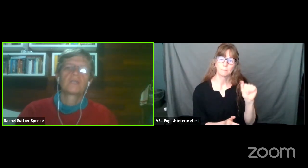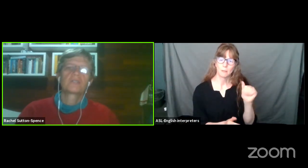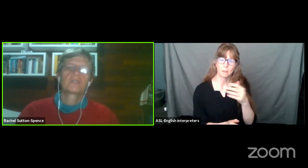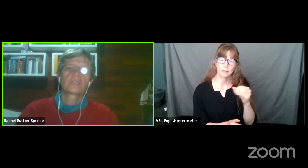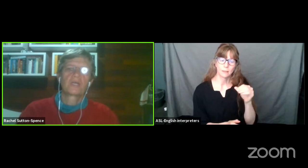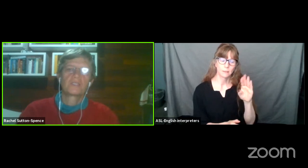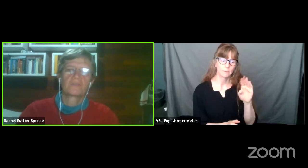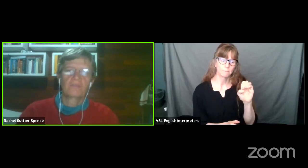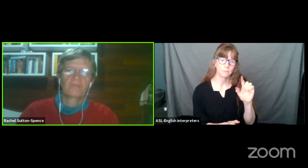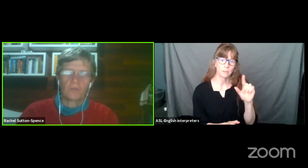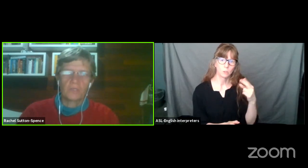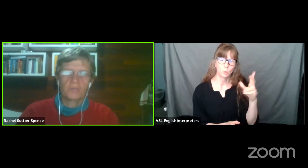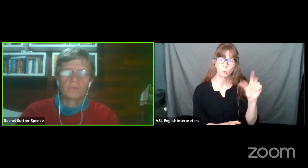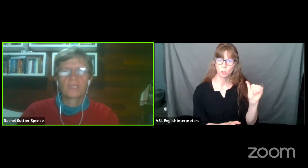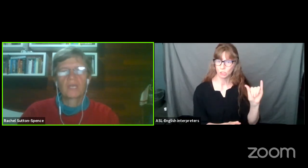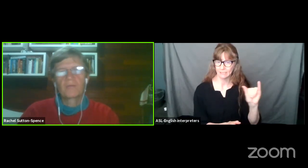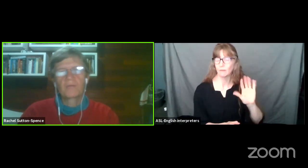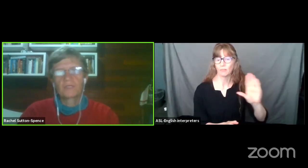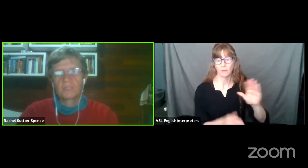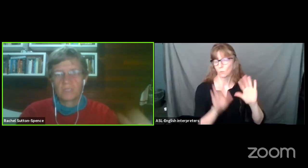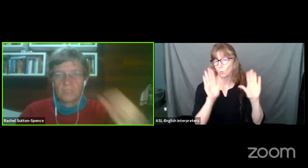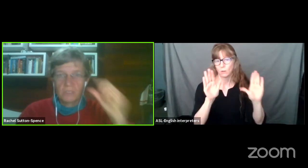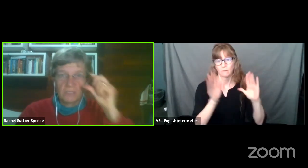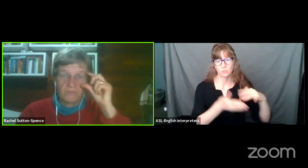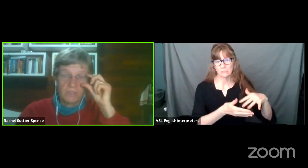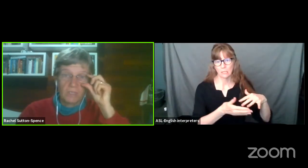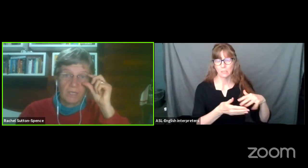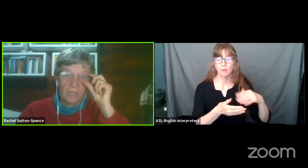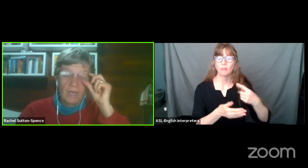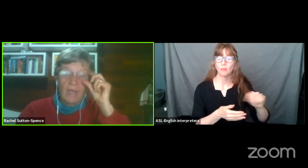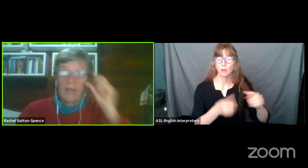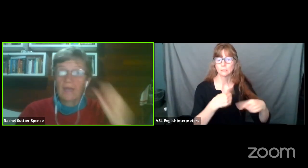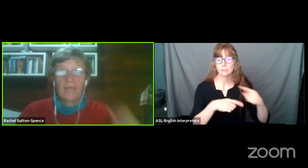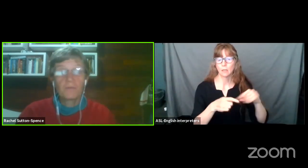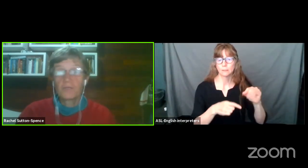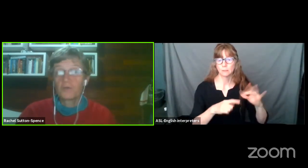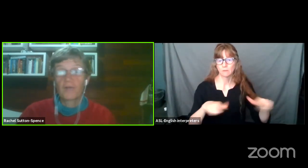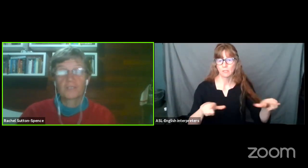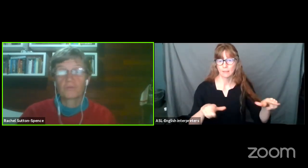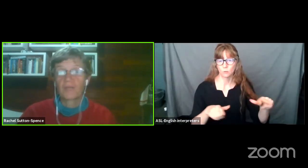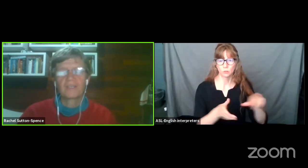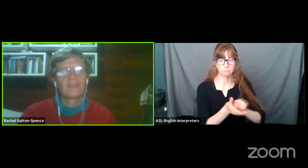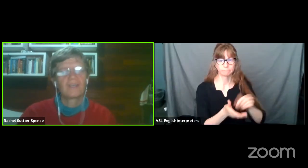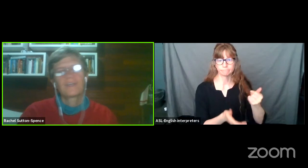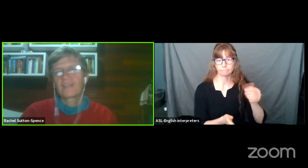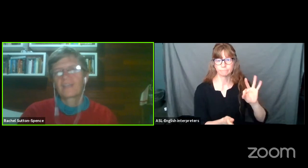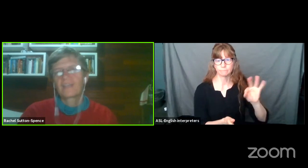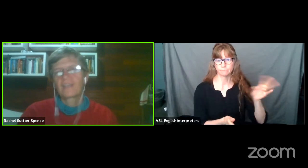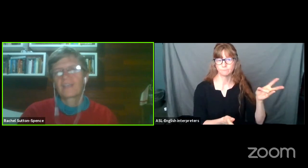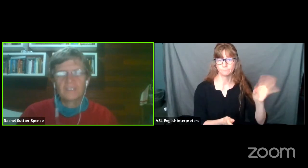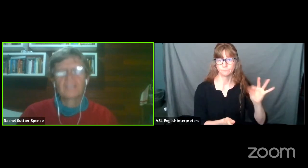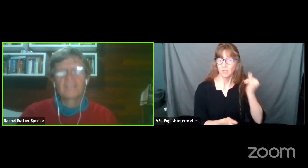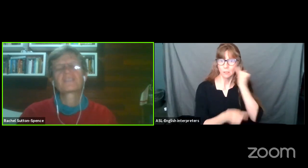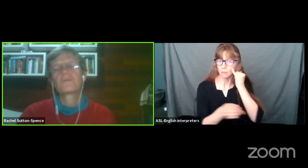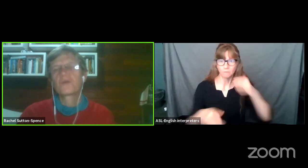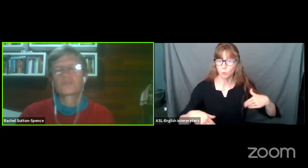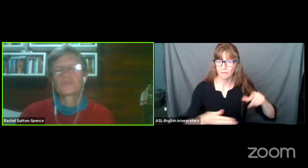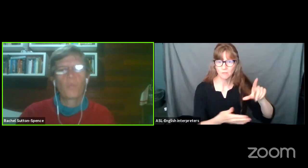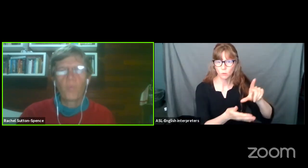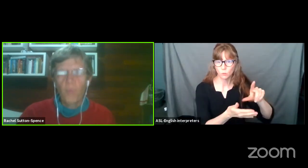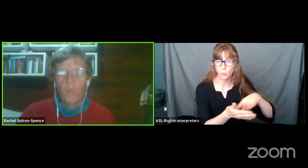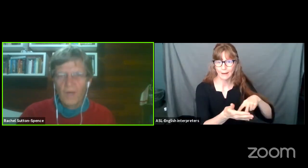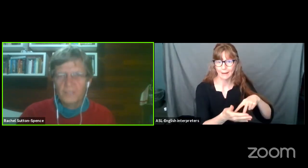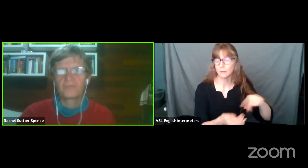study, The Signs of Language, which came out in 1979, and anybody who hasn't read it, get hold of it. It's the